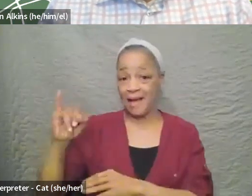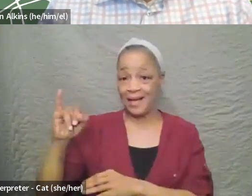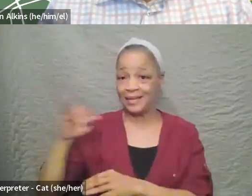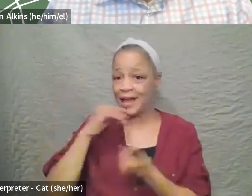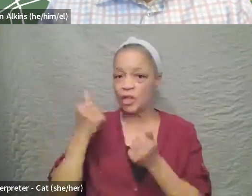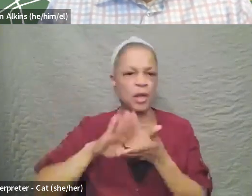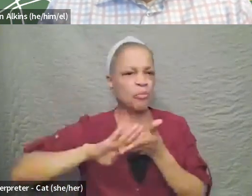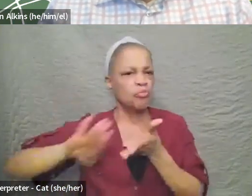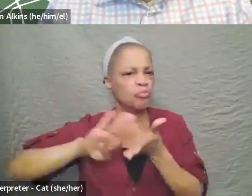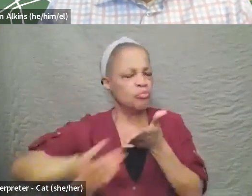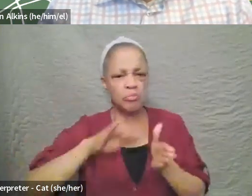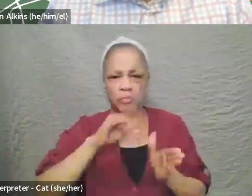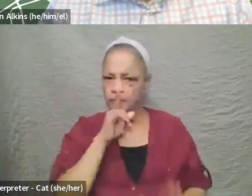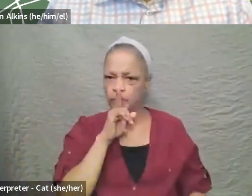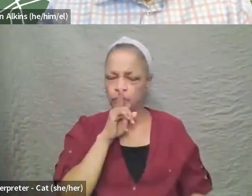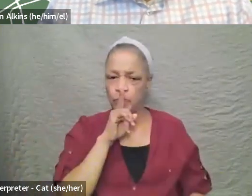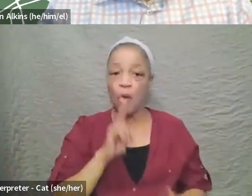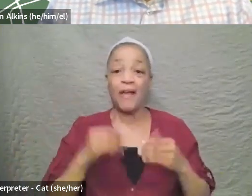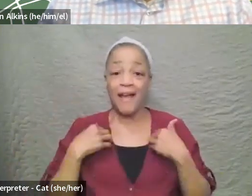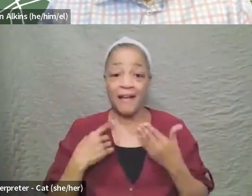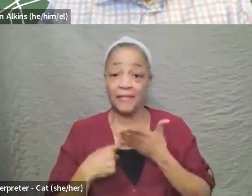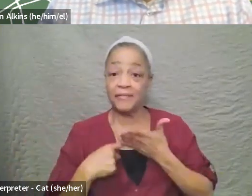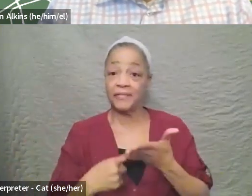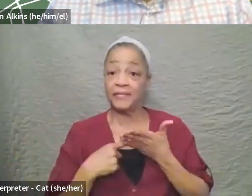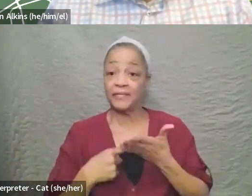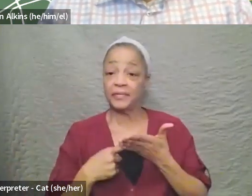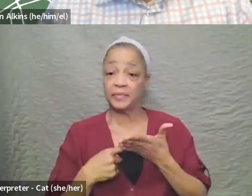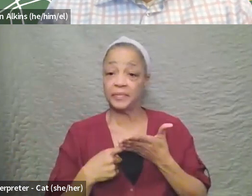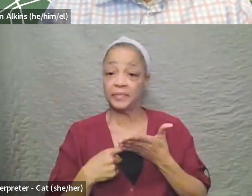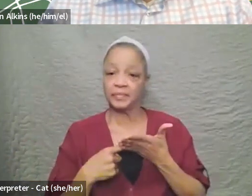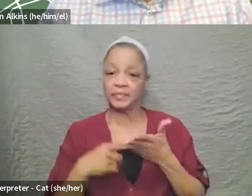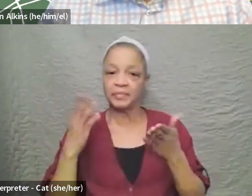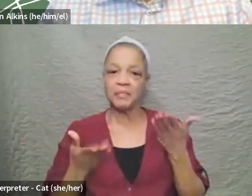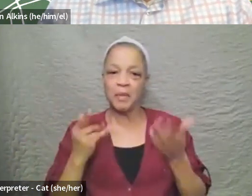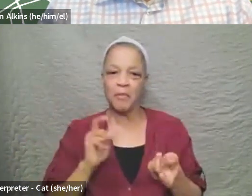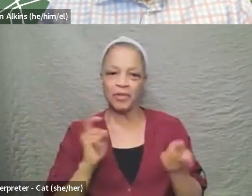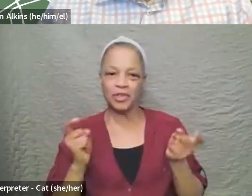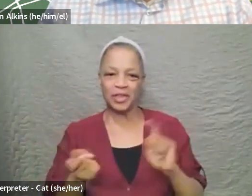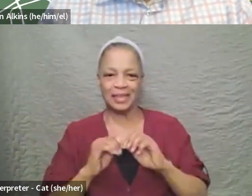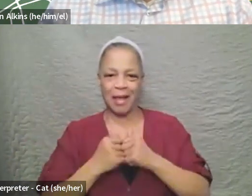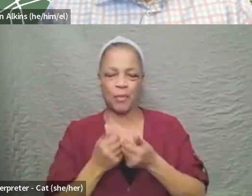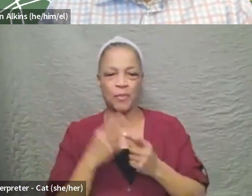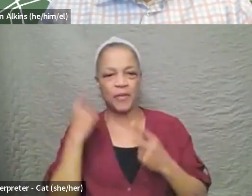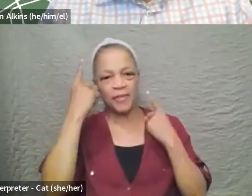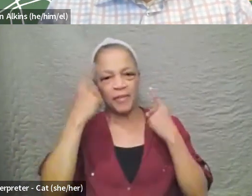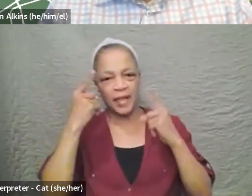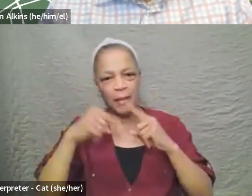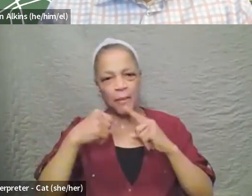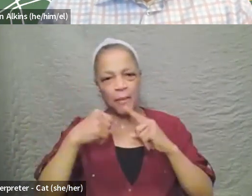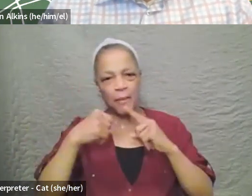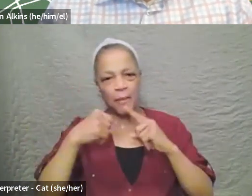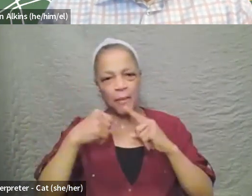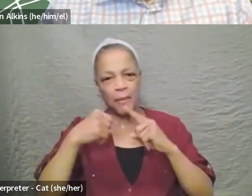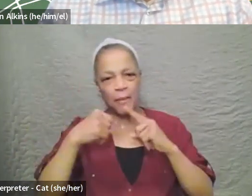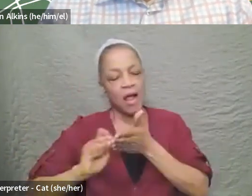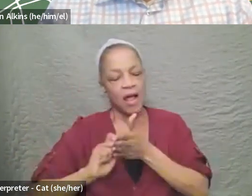exclude people. And so if we have these conversations, it may change the way people think about how they write their grant and who they